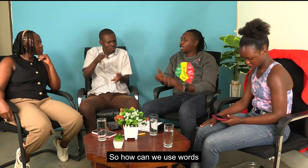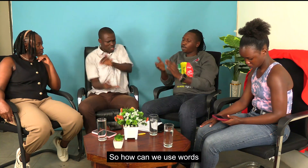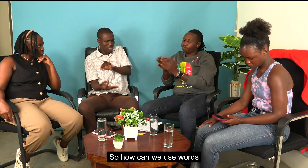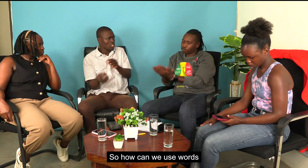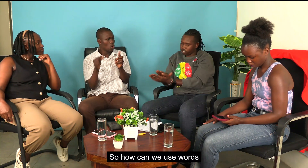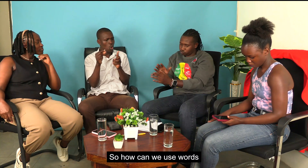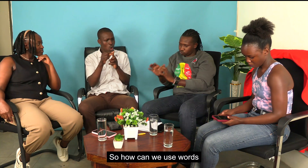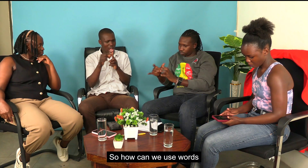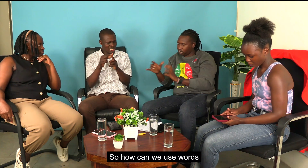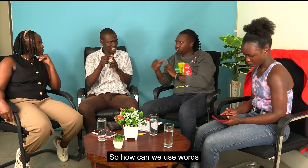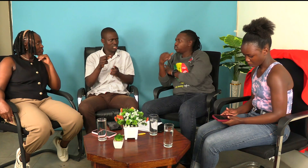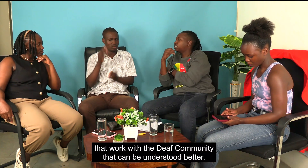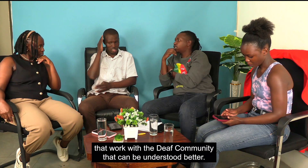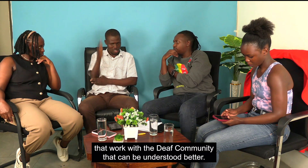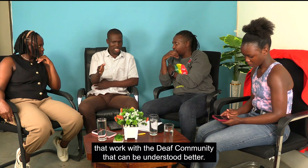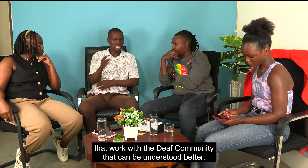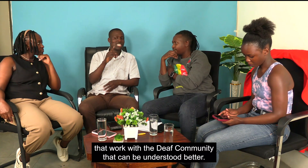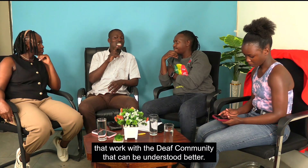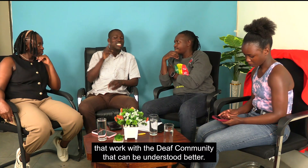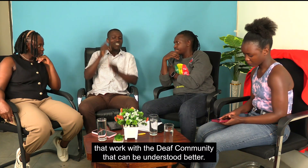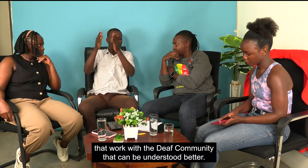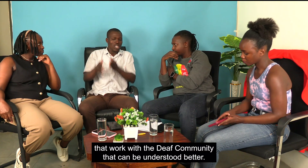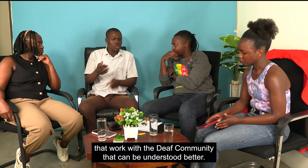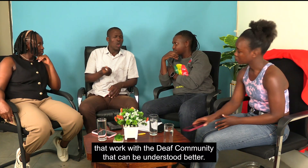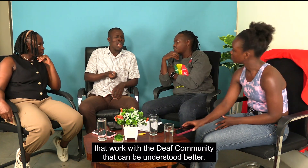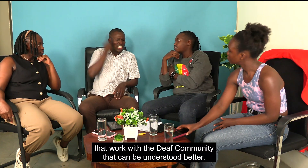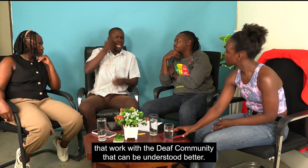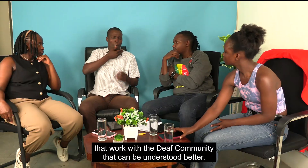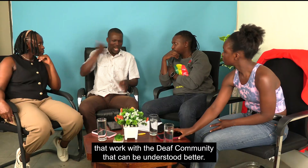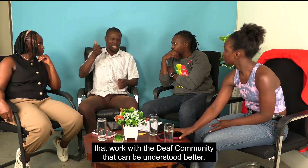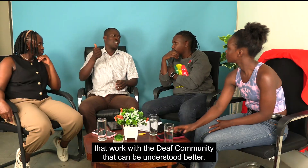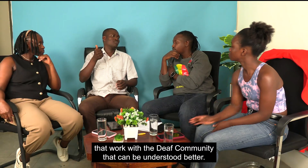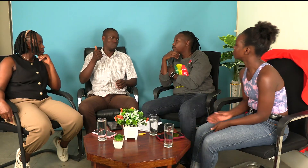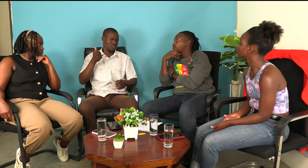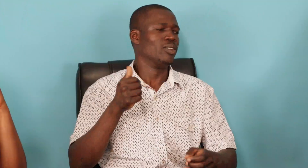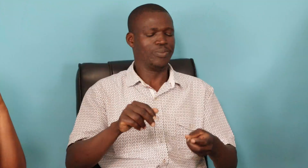angry a lot, and then but that will be a twist of the word for a deaf person to understand.